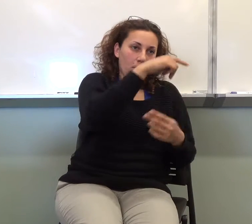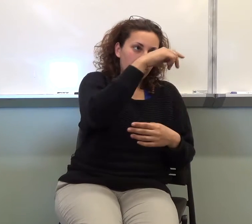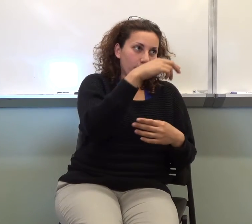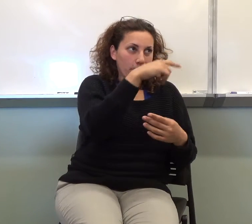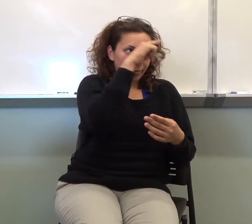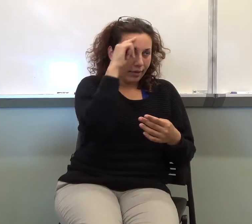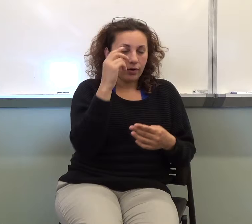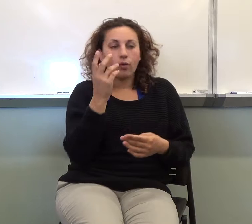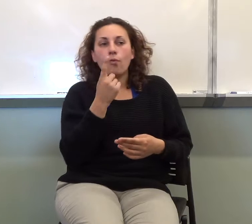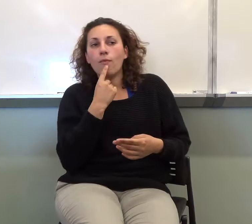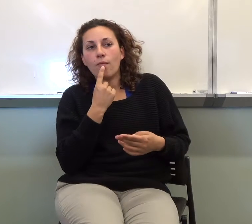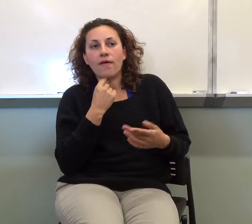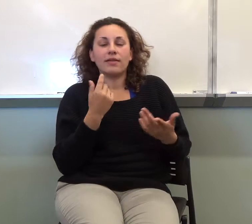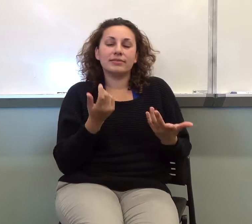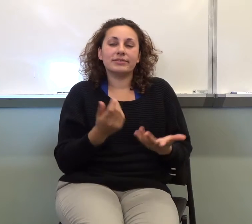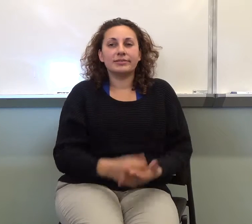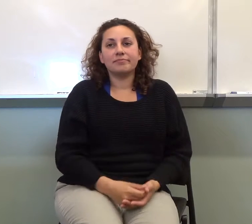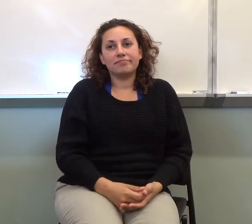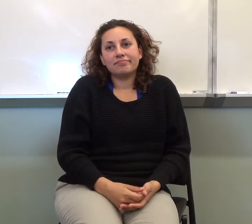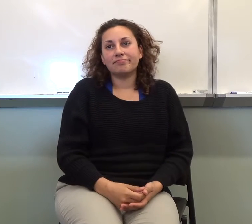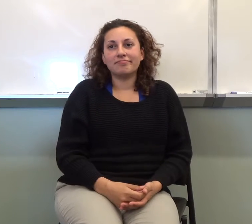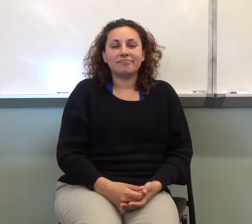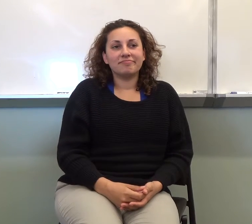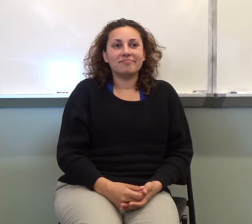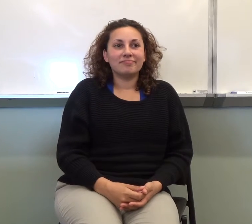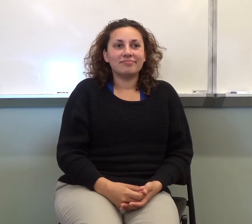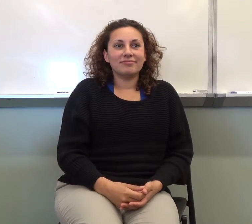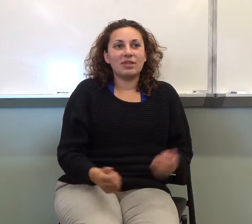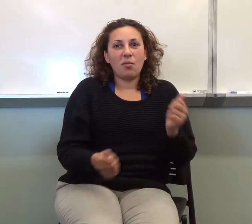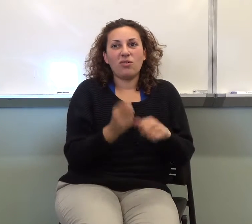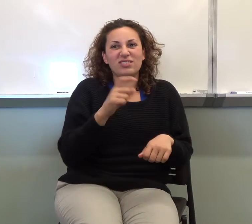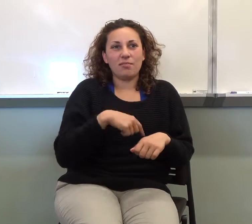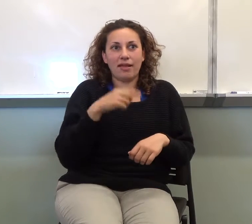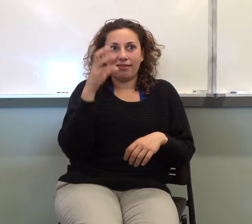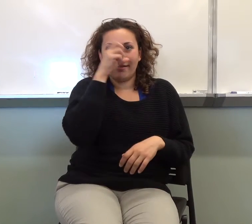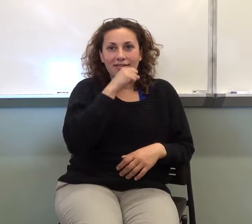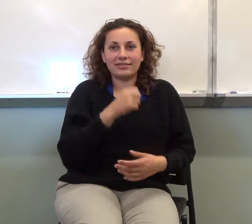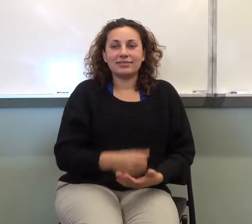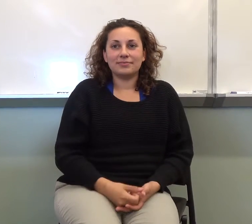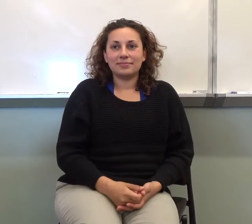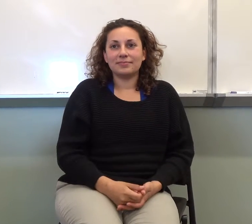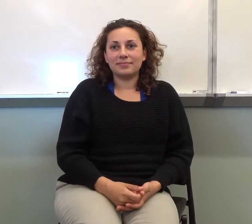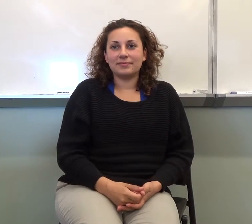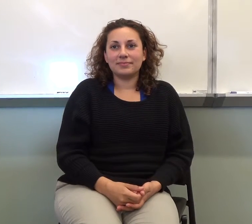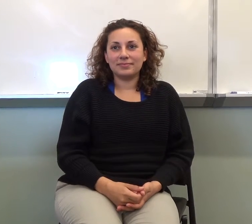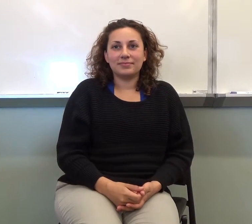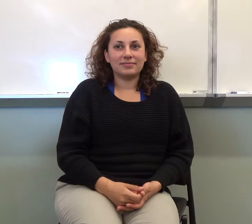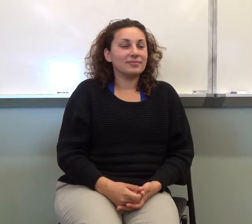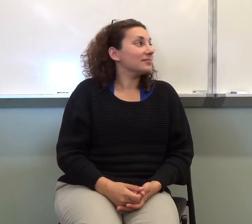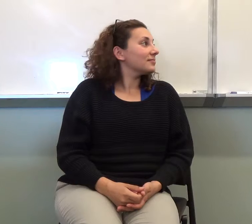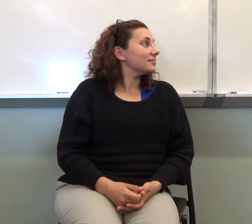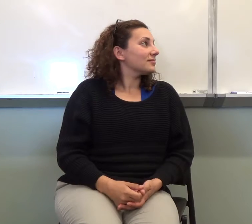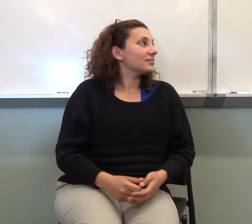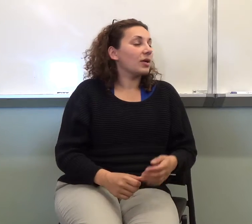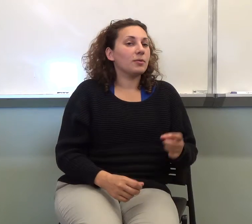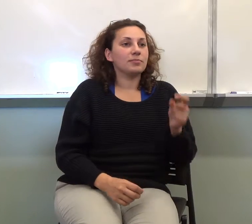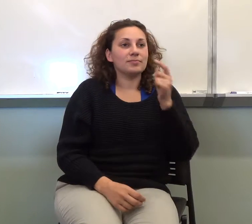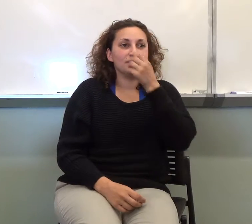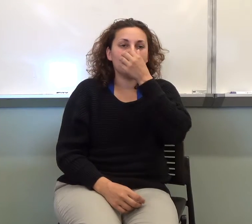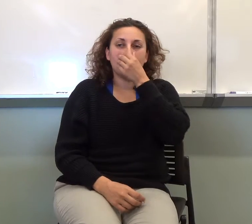100, that's 50%. Now again, remember this applies to a lot of tries, you know? If you toss a coin the